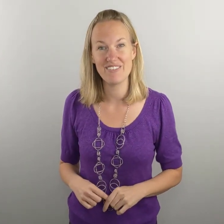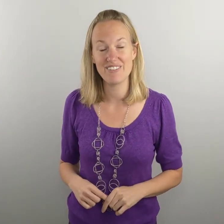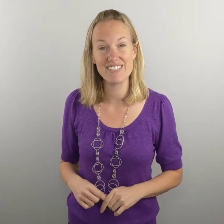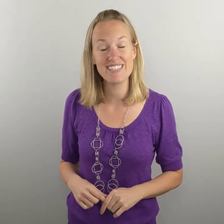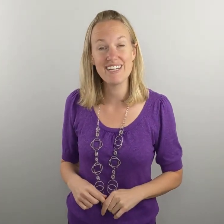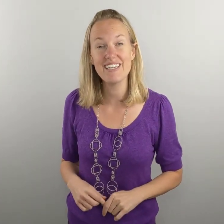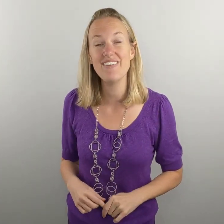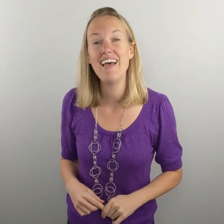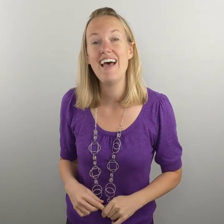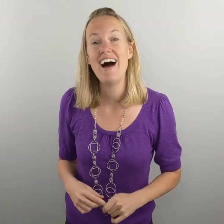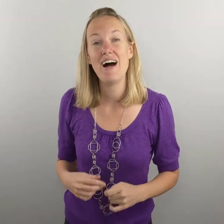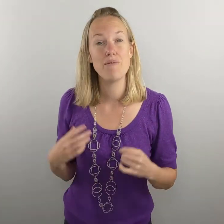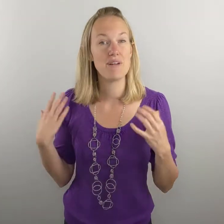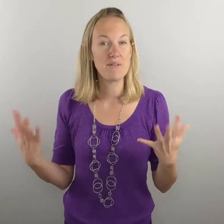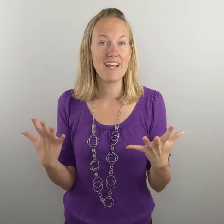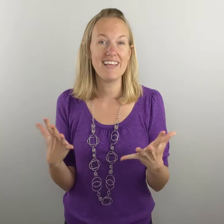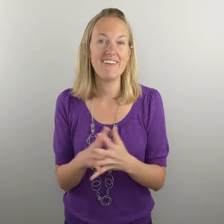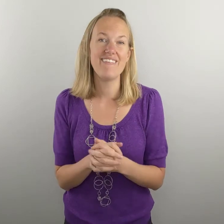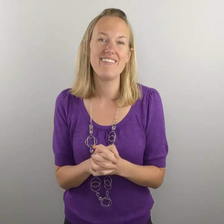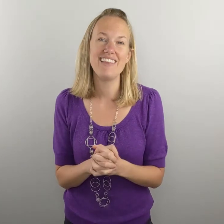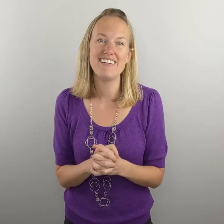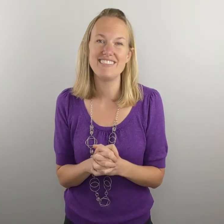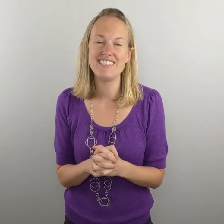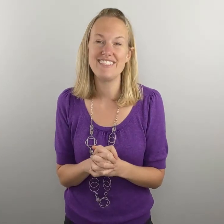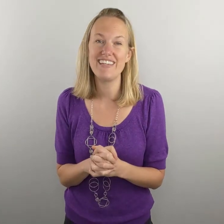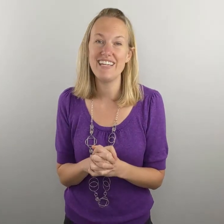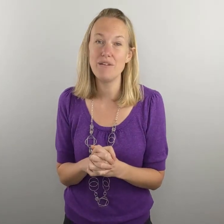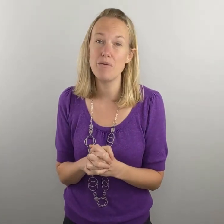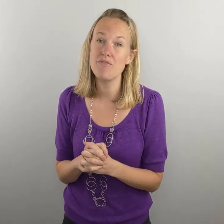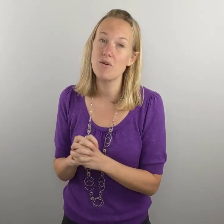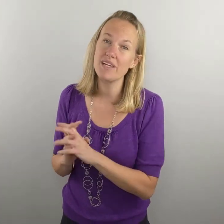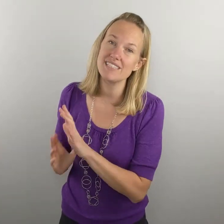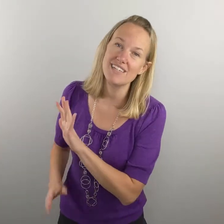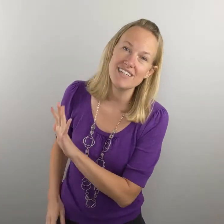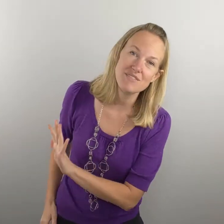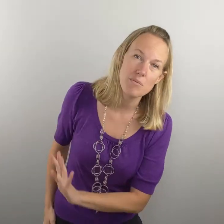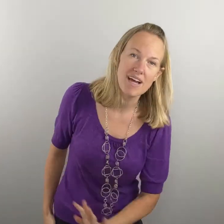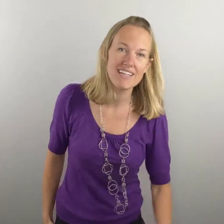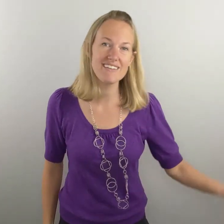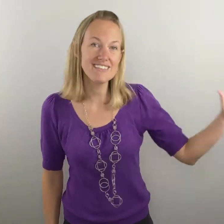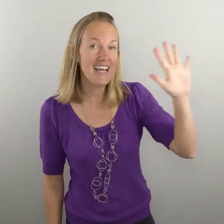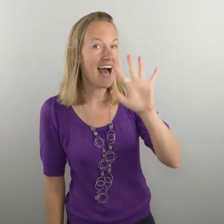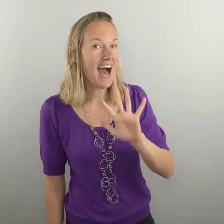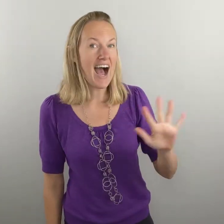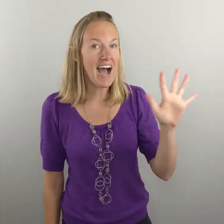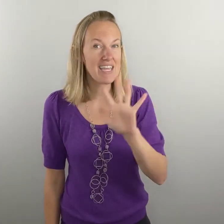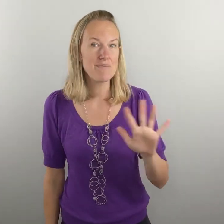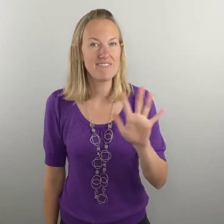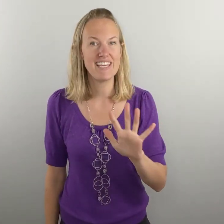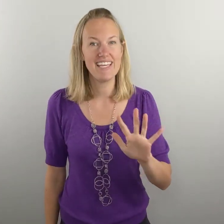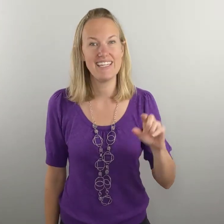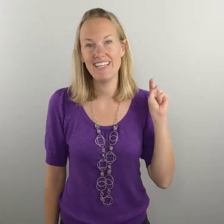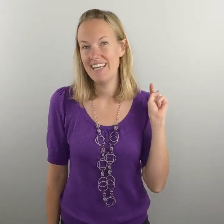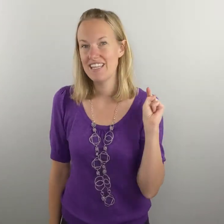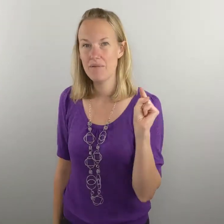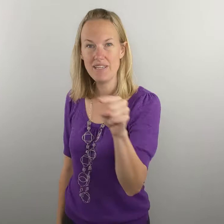first time. But when you're ready, we would love to see you here. But before we get started, reminders. I am left-handed. That means if